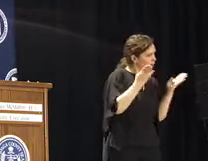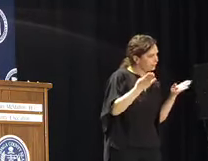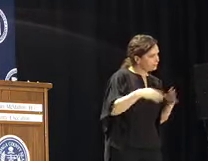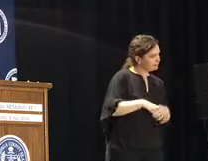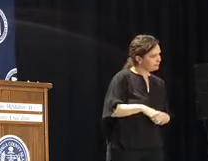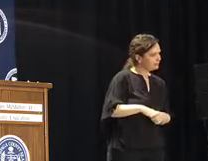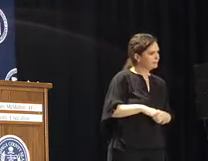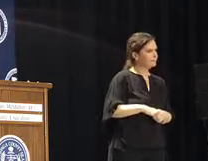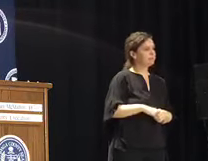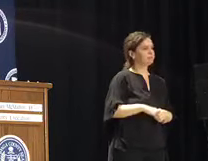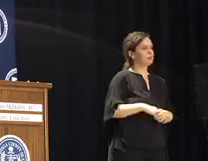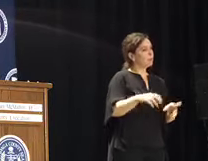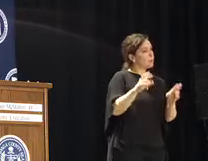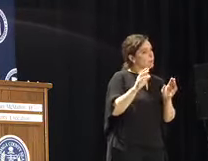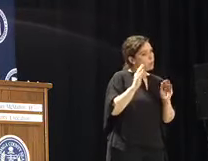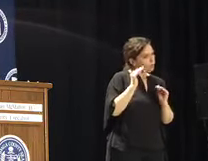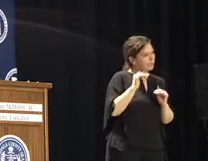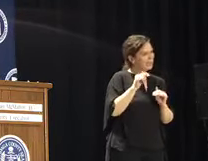issue.